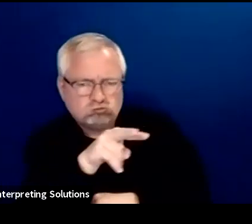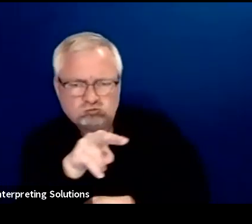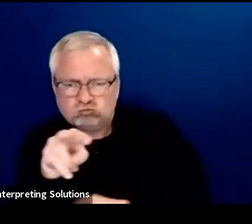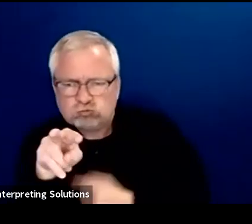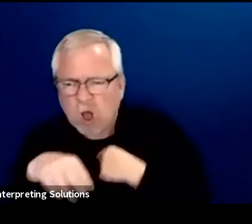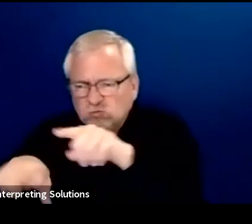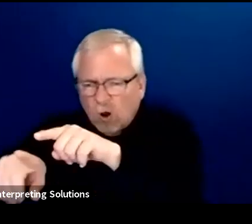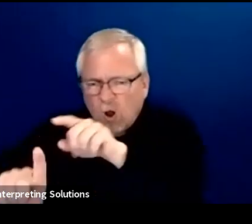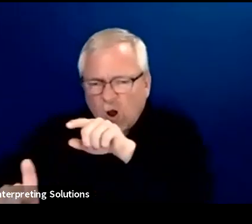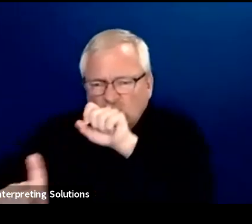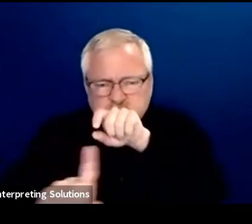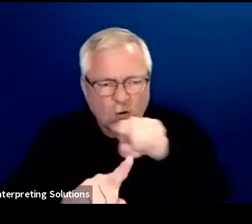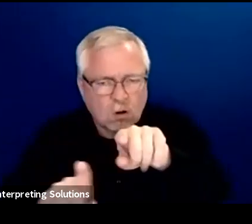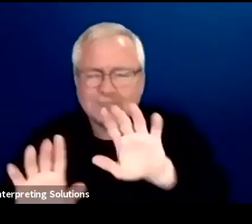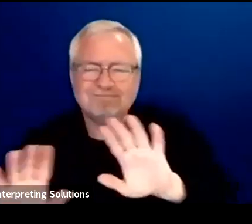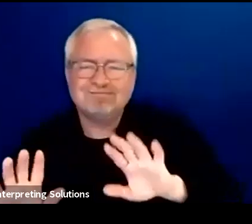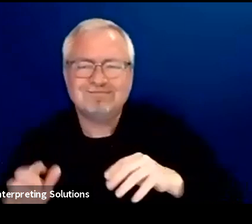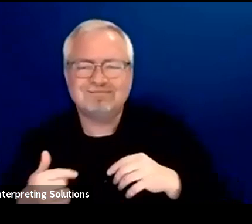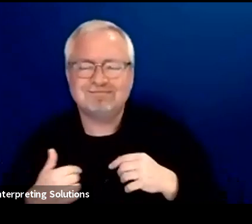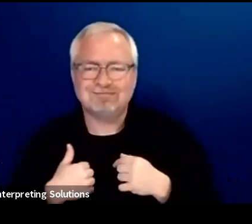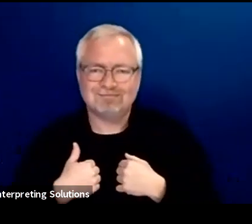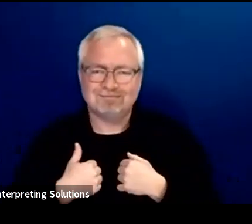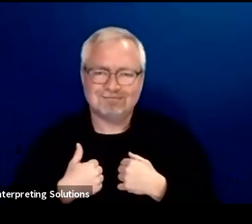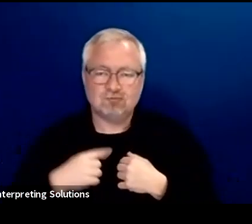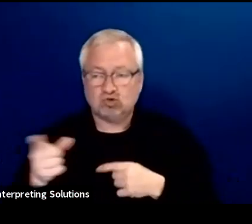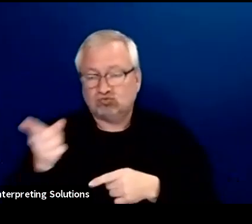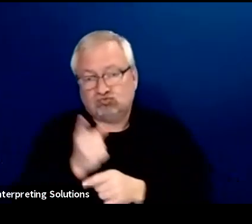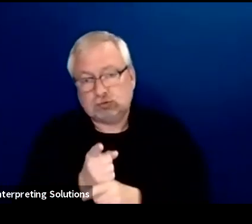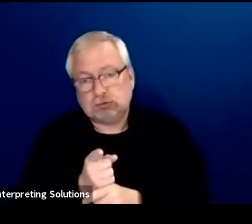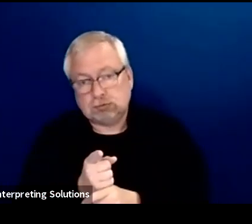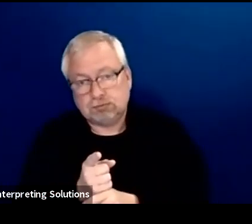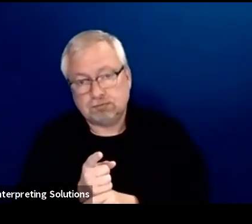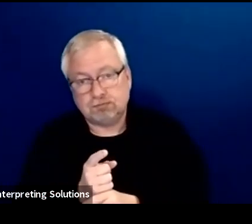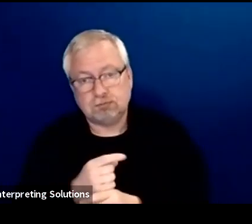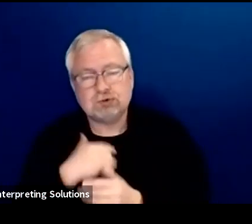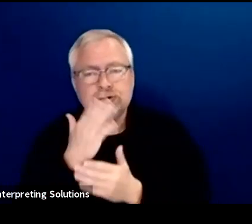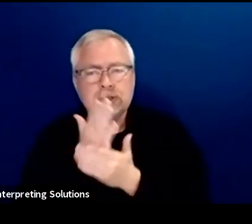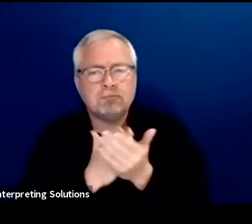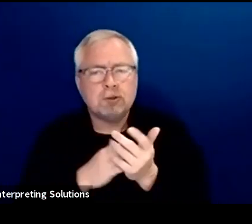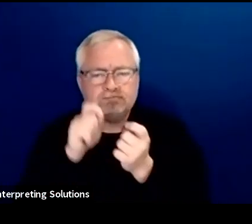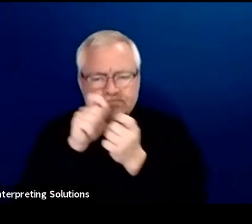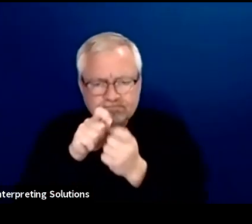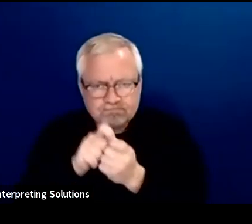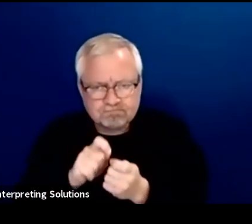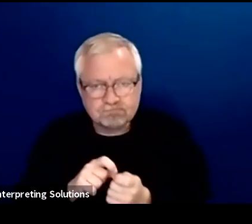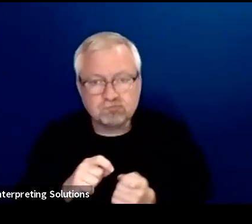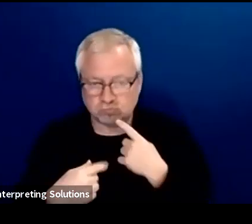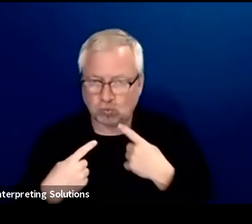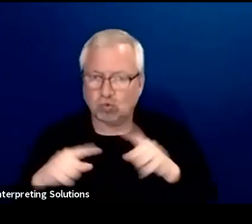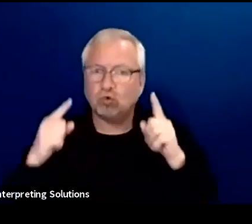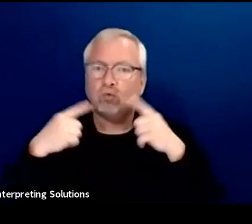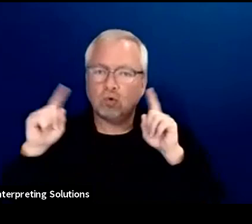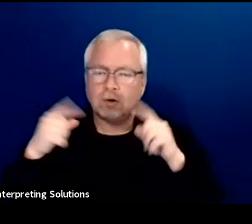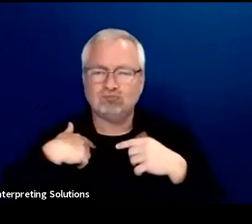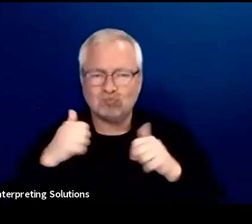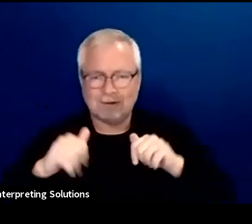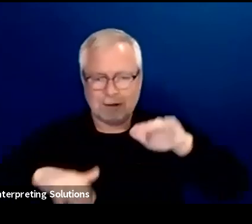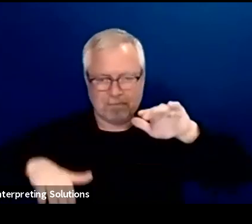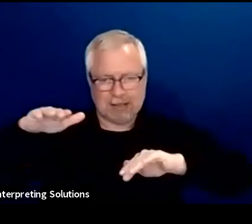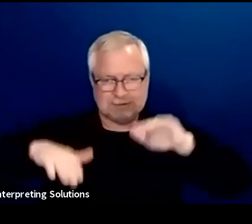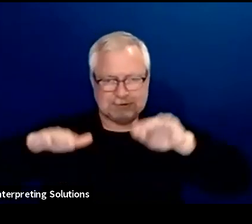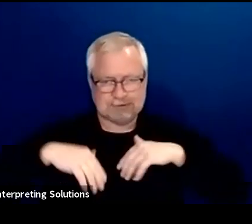all safe. And you're right, there are certain things that are working, but I do think trying to strike this balance you hear so often, are there things that we could do